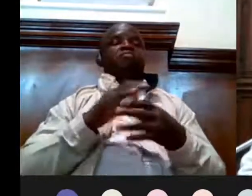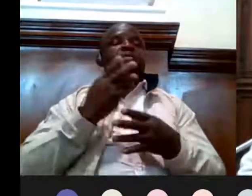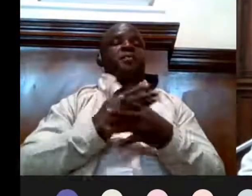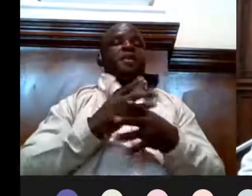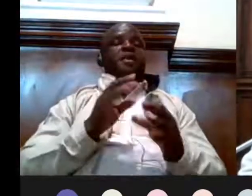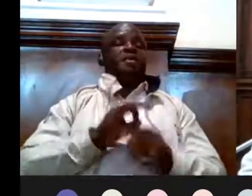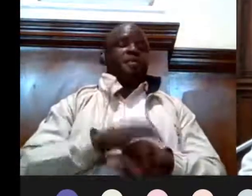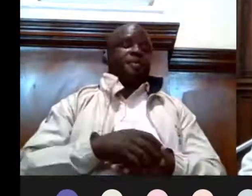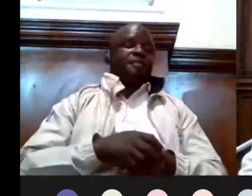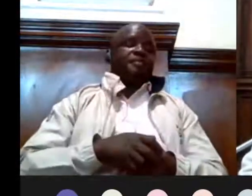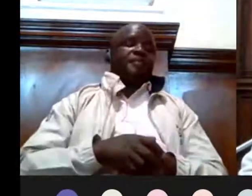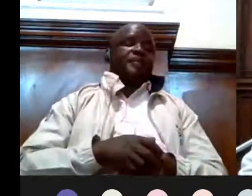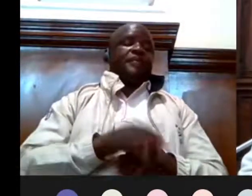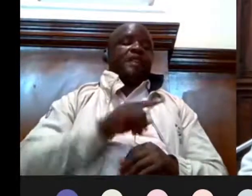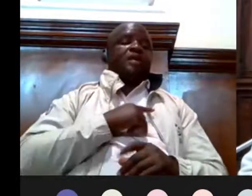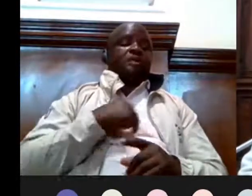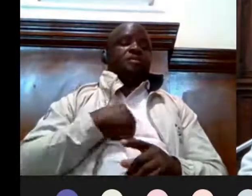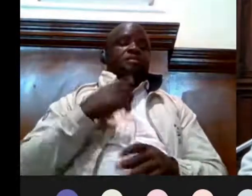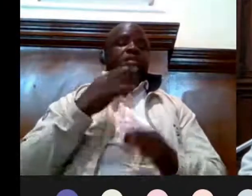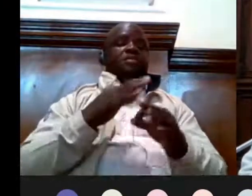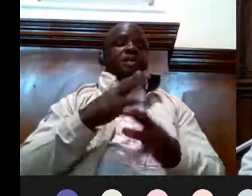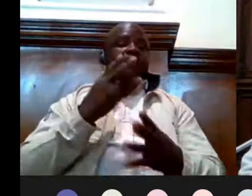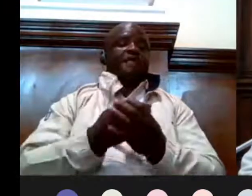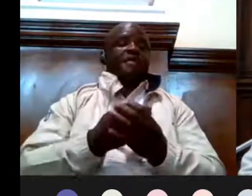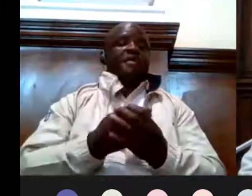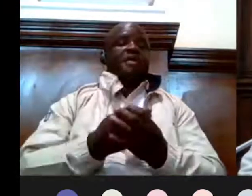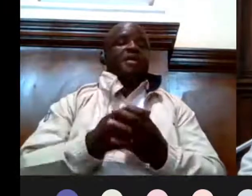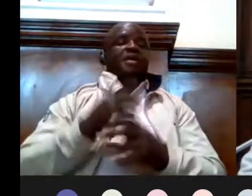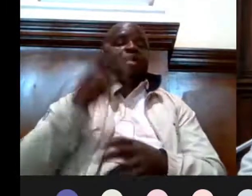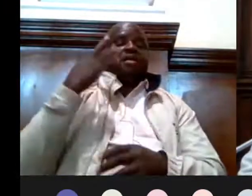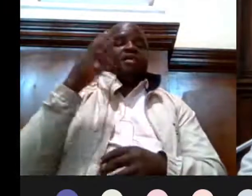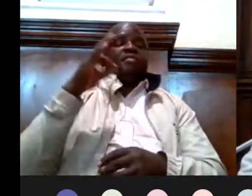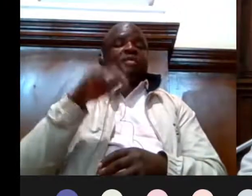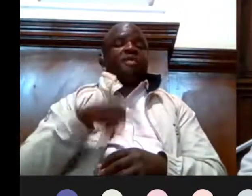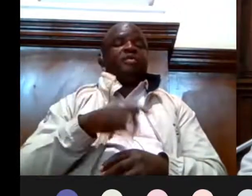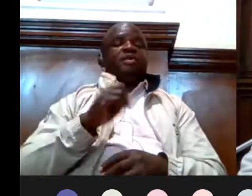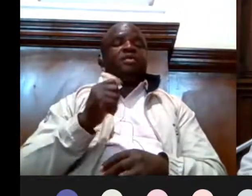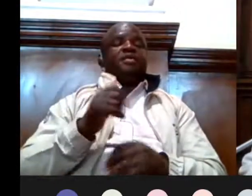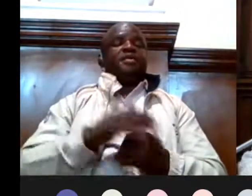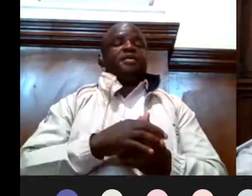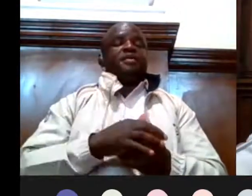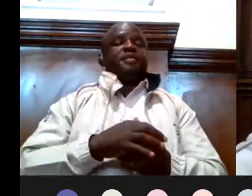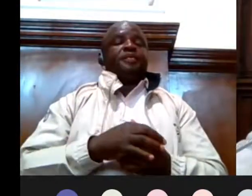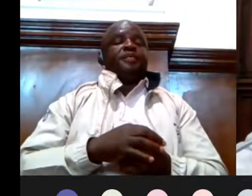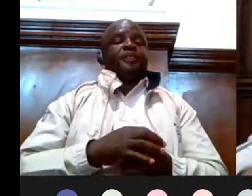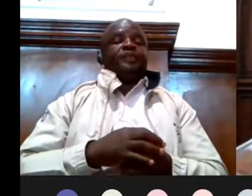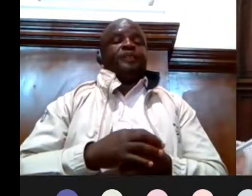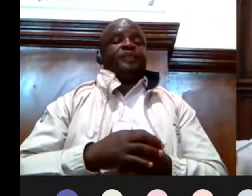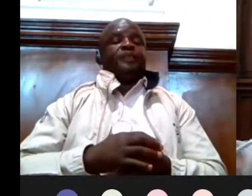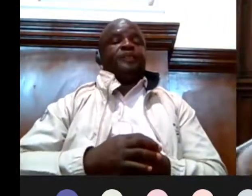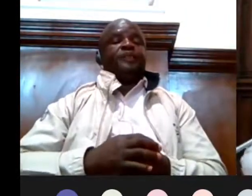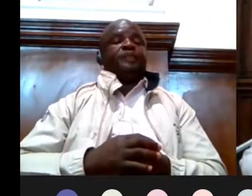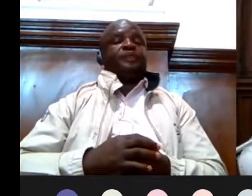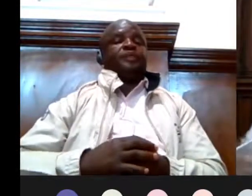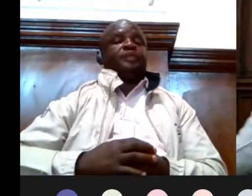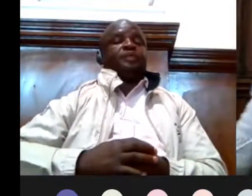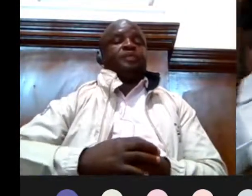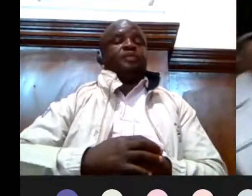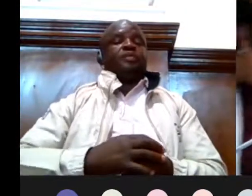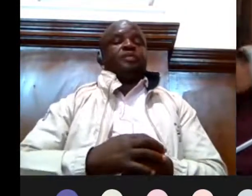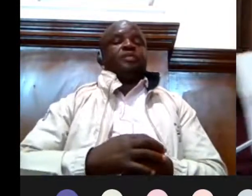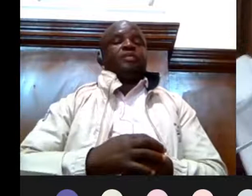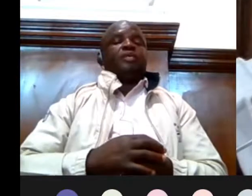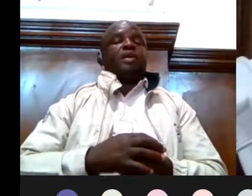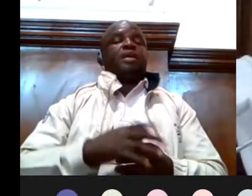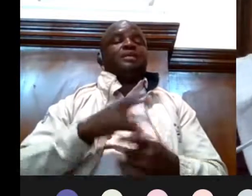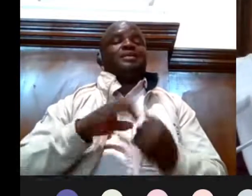hlalositseng hore ho dumatse o sohle mmuso wa rona Afrika Borwa o etsa magobonthithi a o bona gore